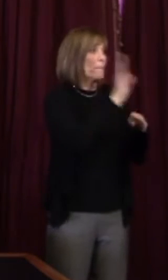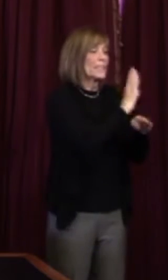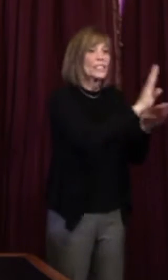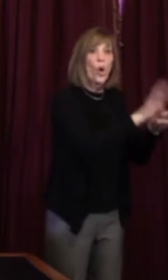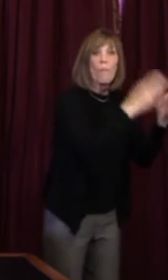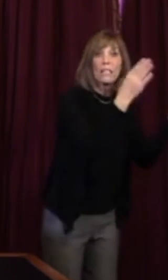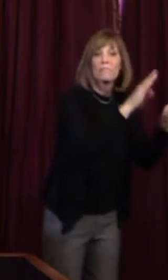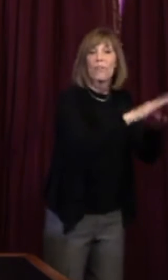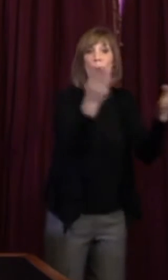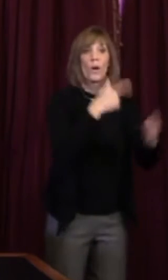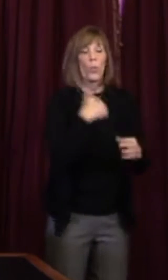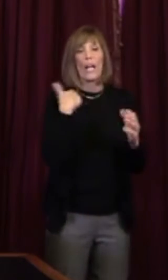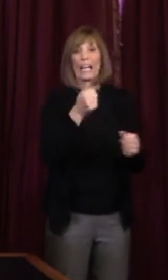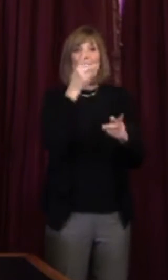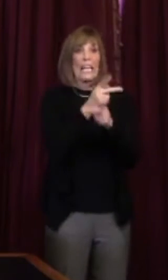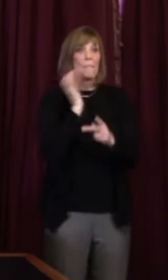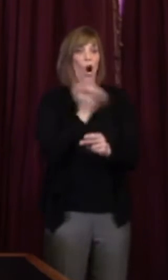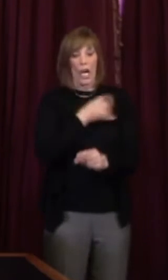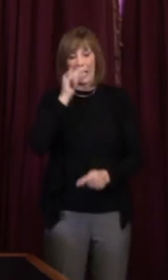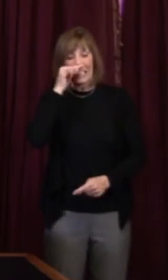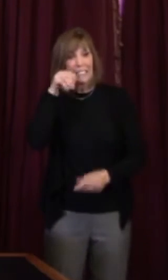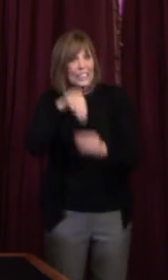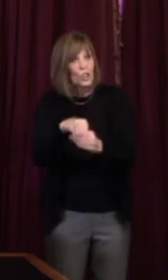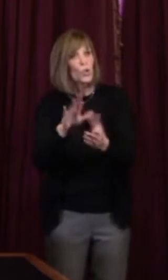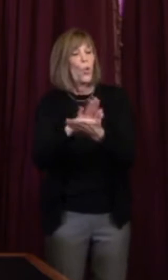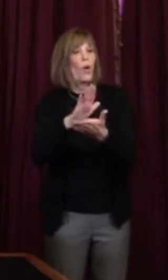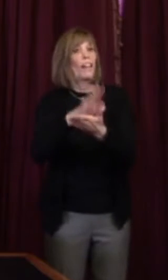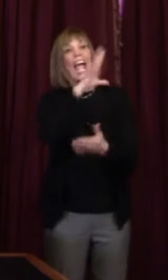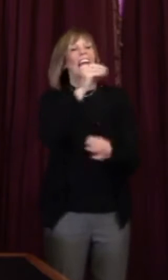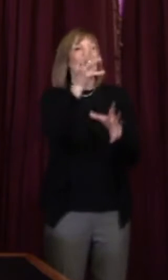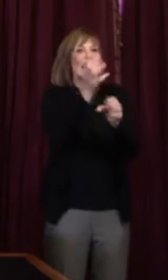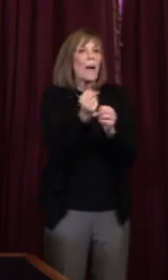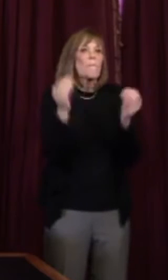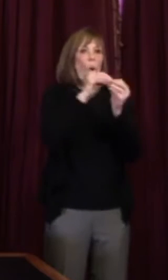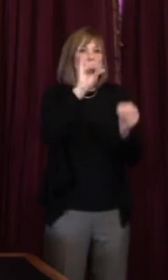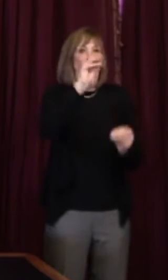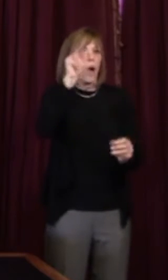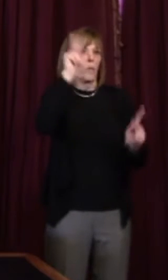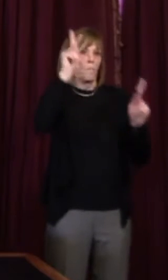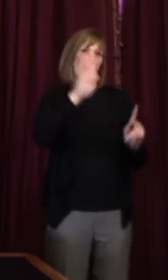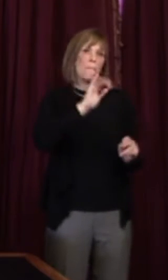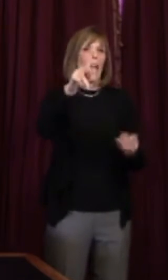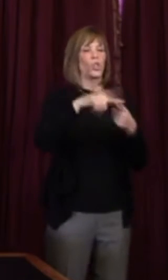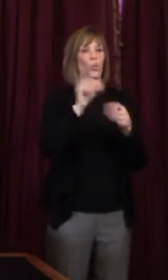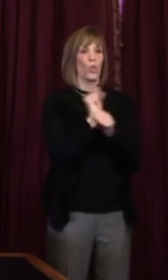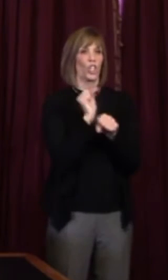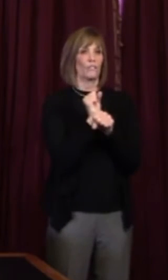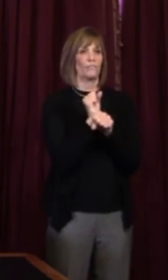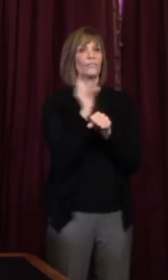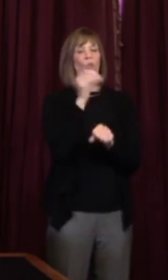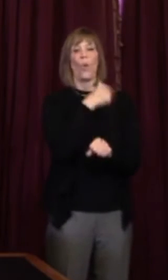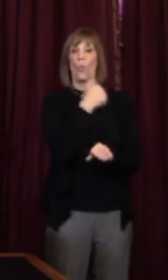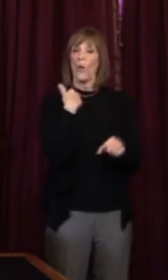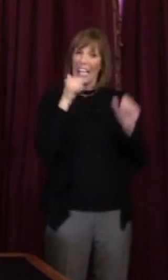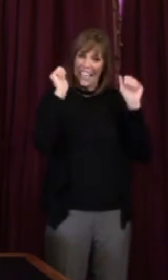open, so we can keep our kids in school and get more Iowans back to work, so we can do everything that we can